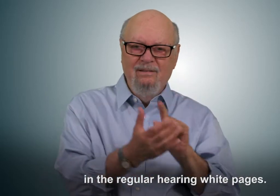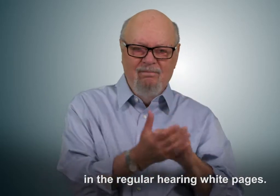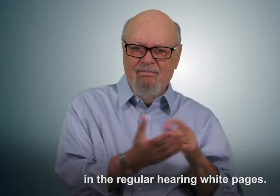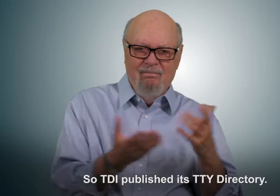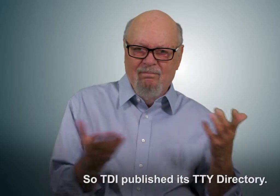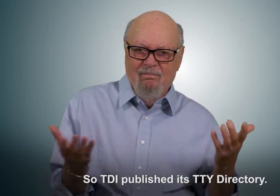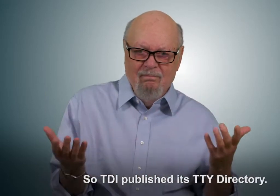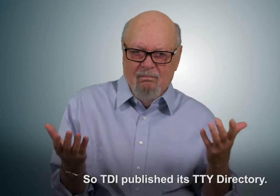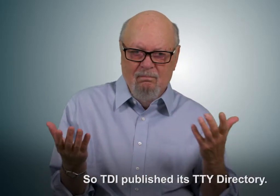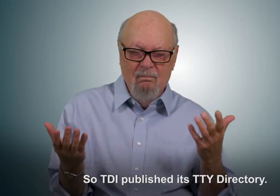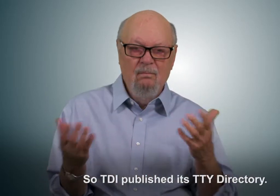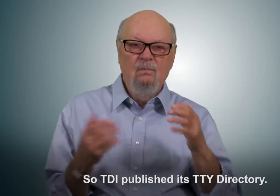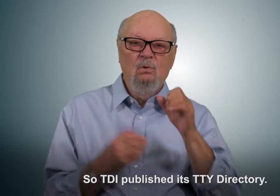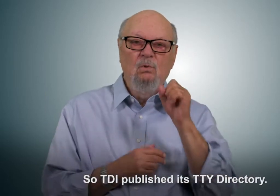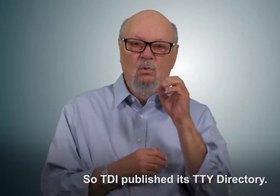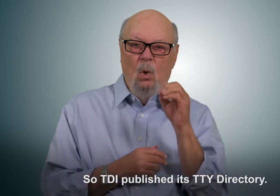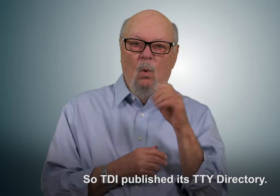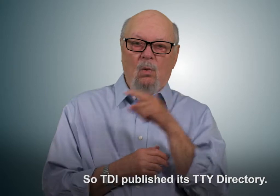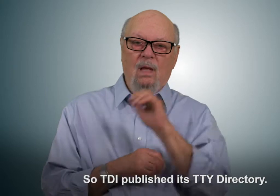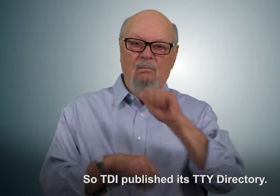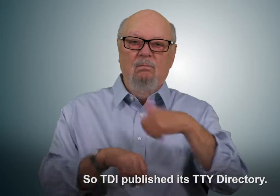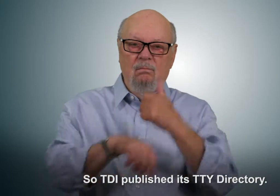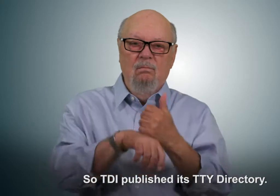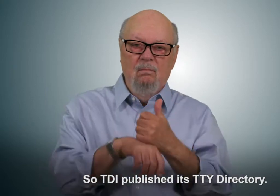So TDI published its TTY directory.